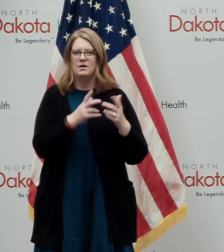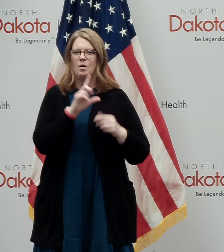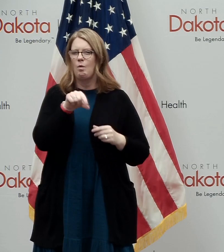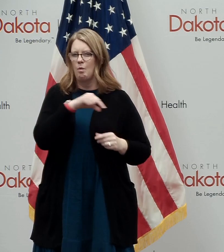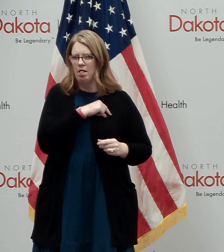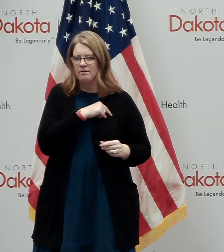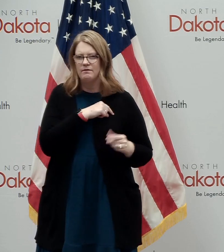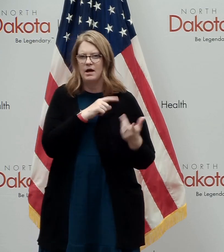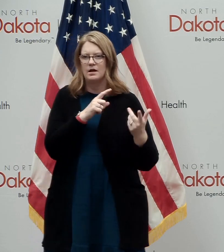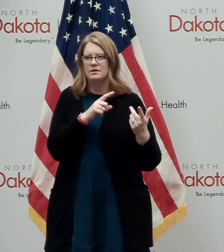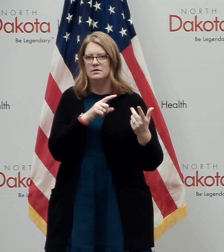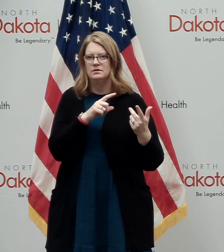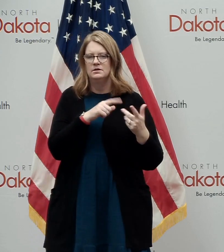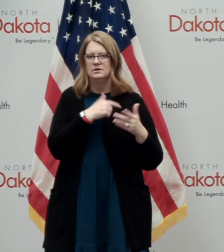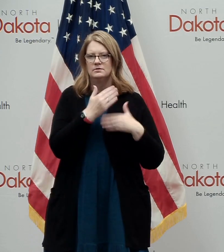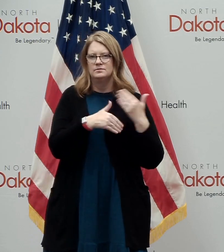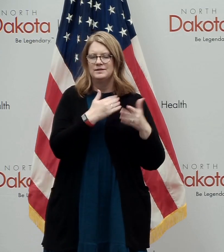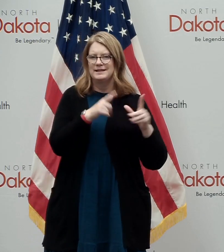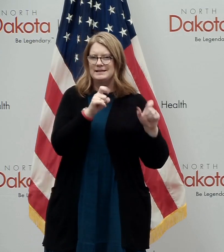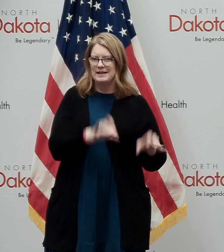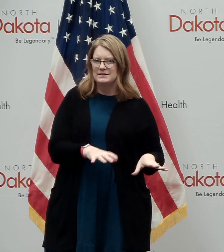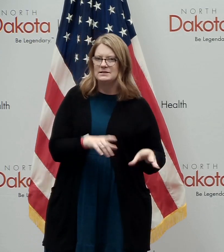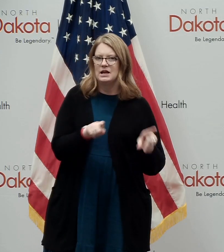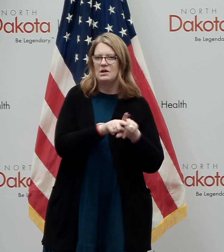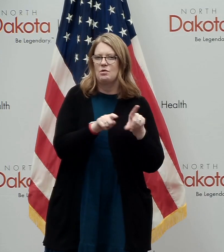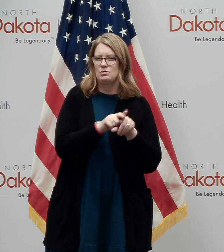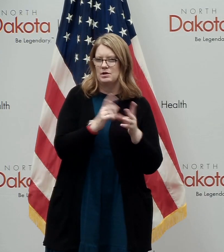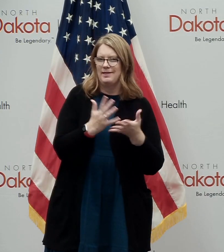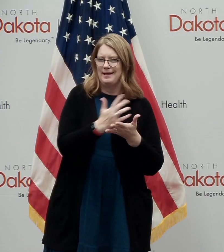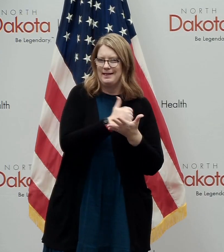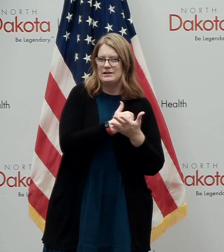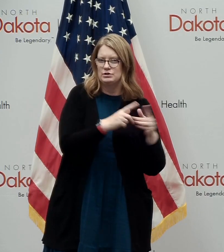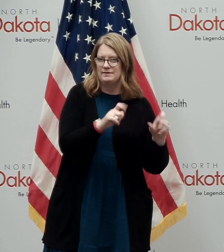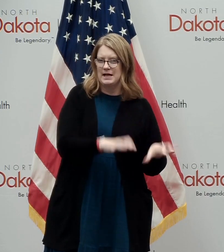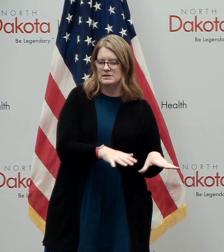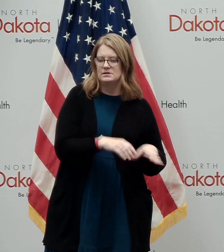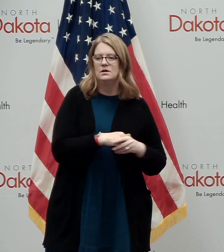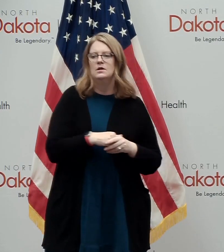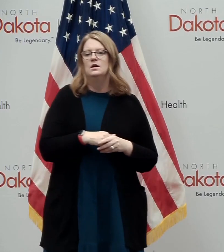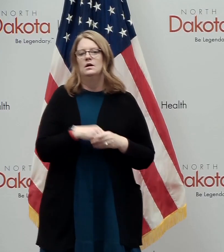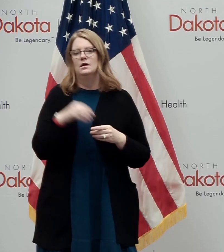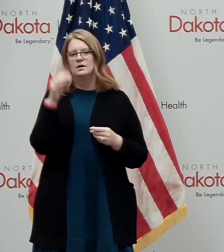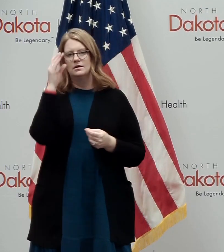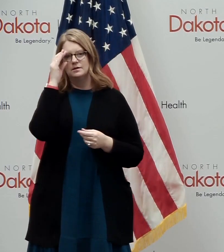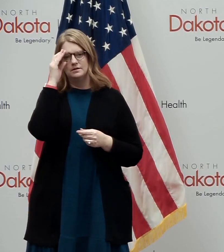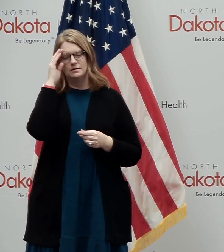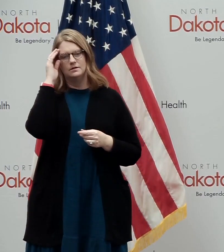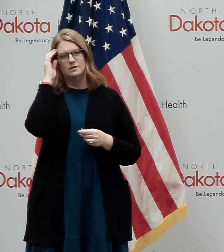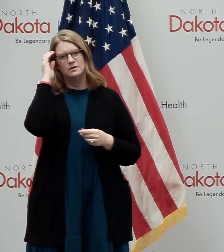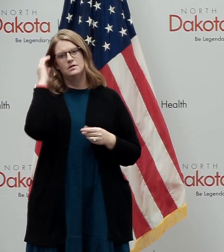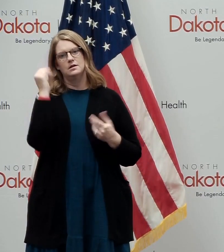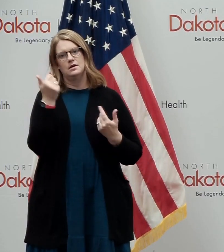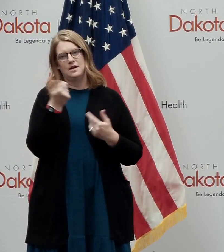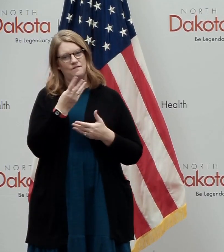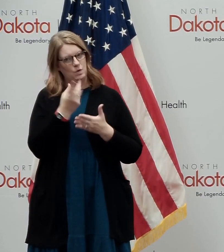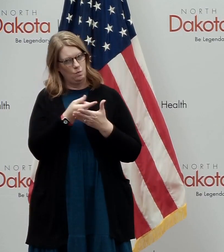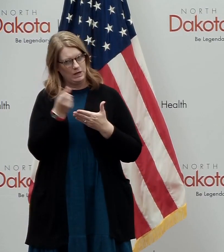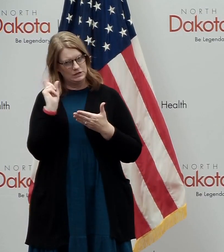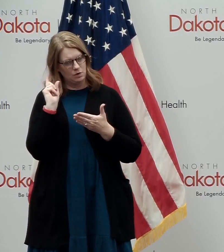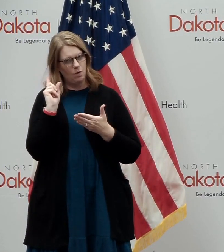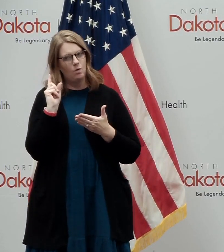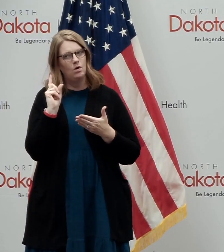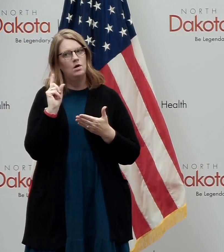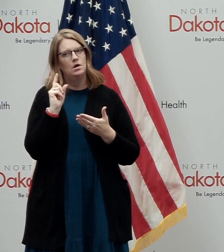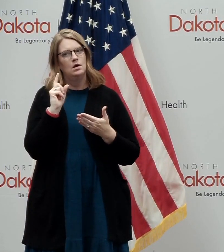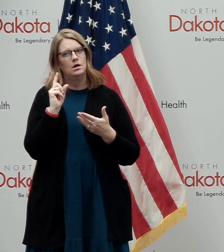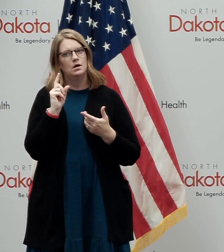the testing and the collection of tests. Also, as we talked about a few weeks ago, when it was